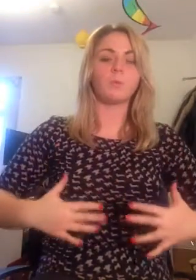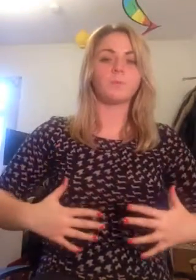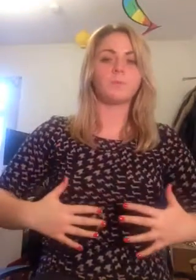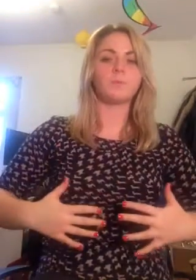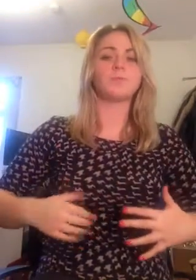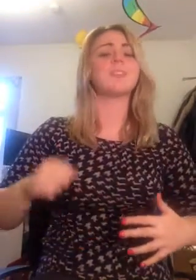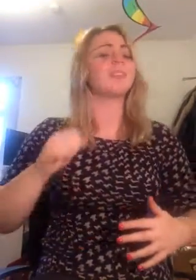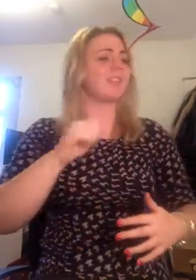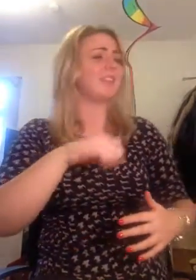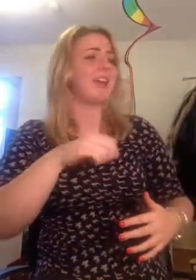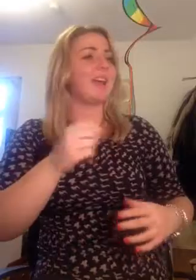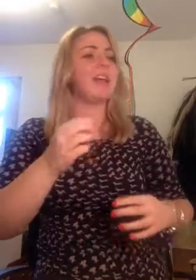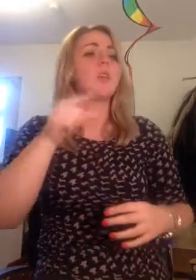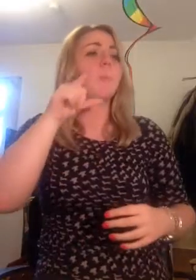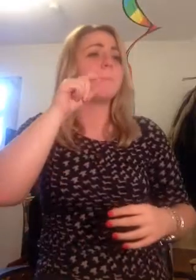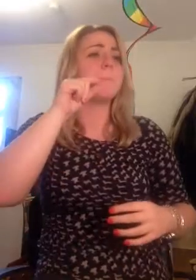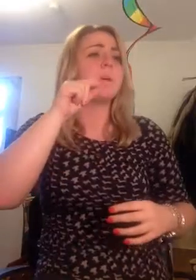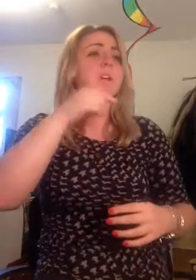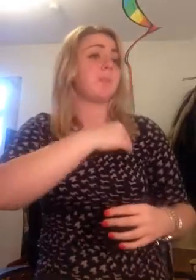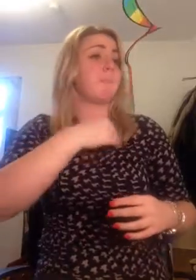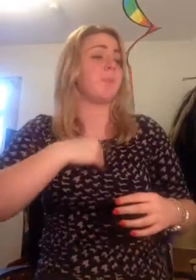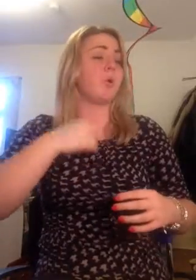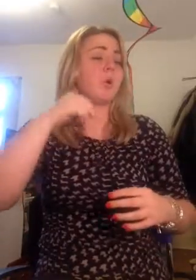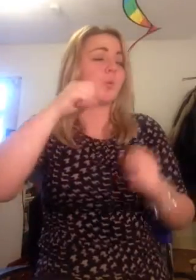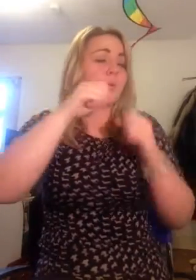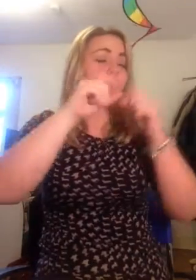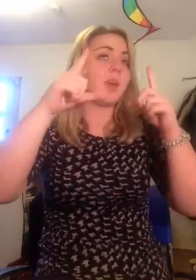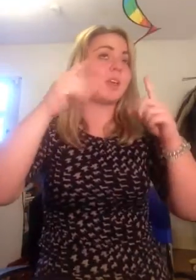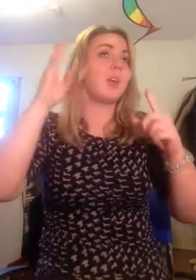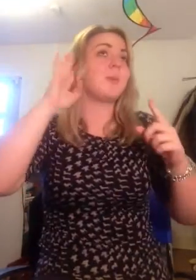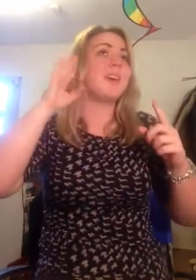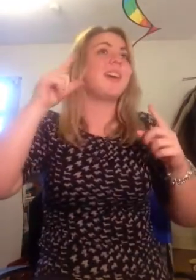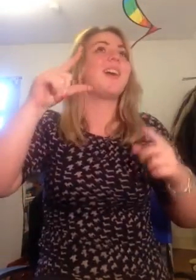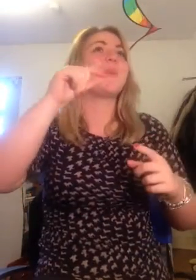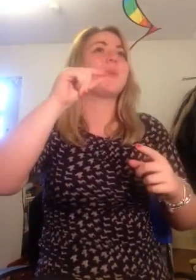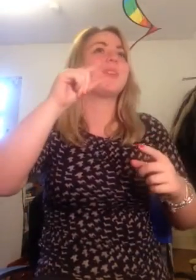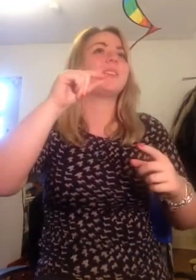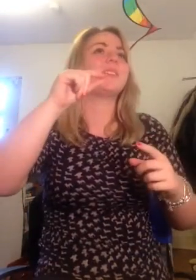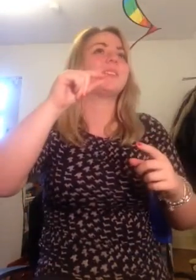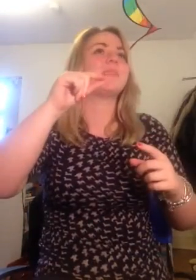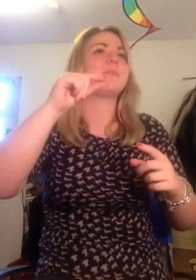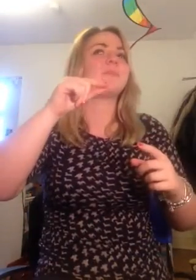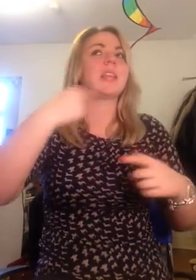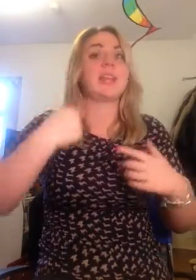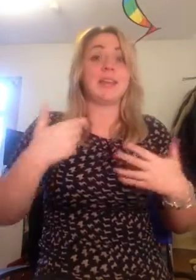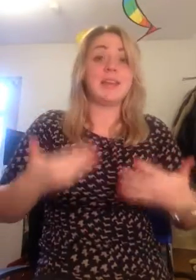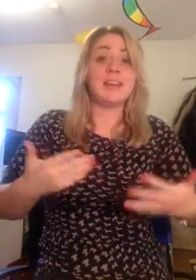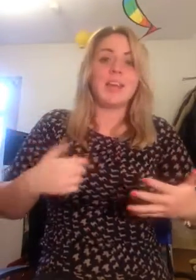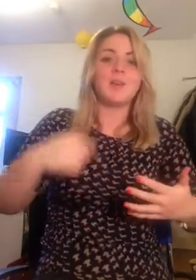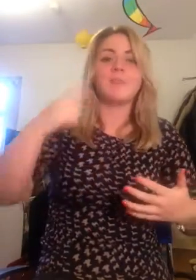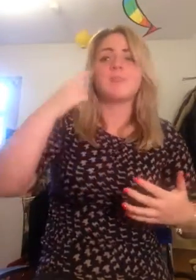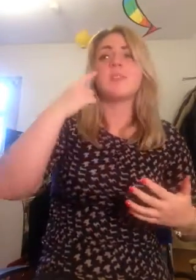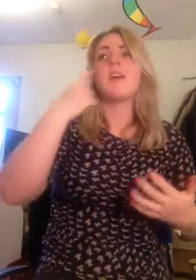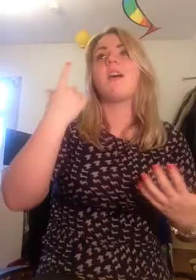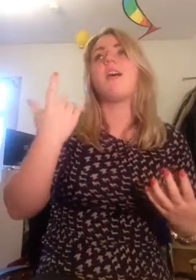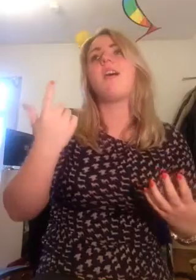morning. At the moment, it's lovely to hear bird songs. I'm going, oh, it's spring, and the flowers are starting to open, and